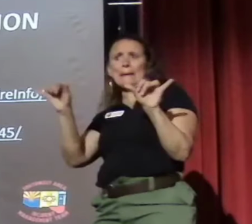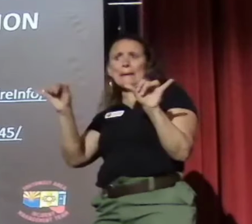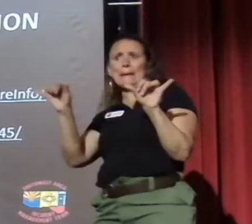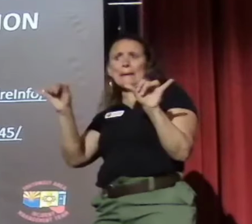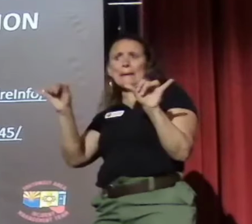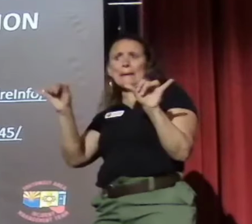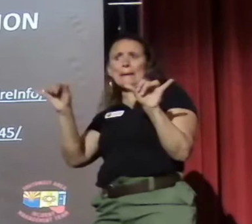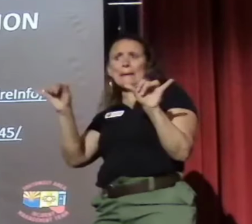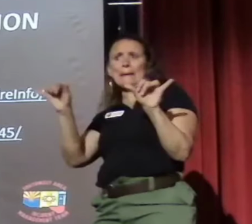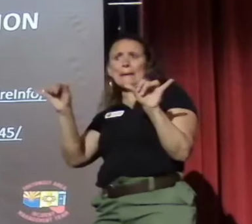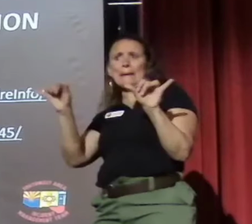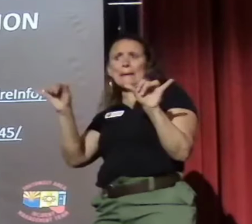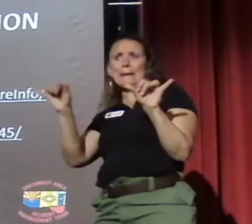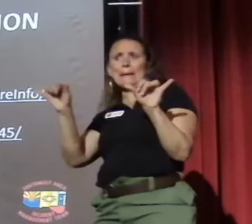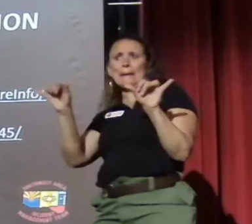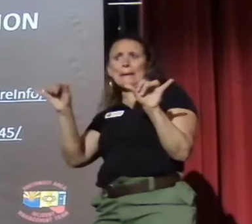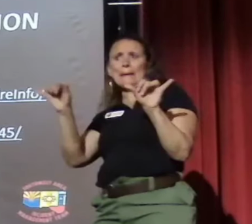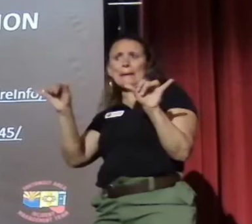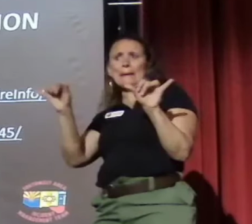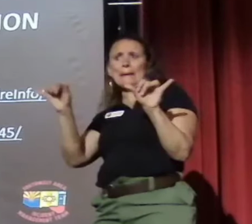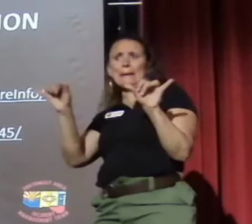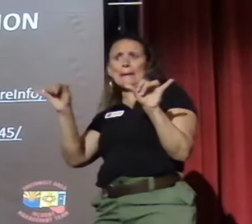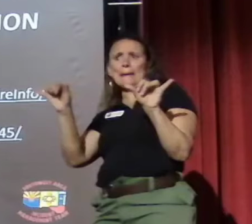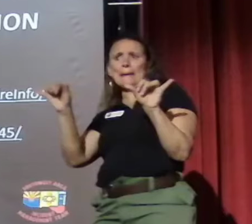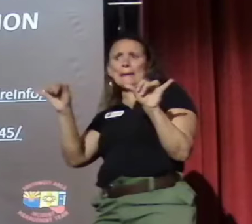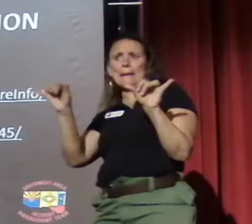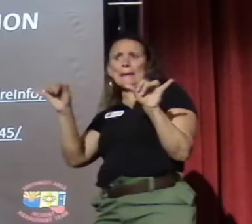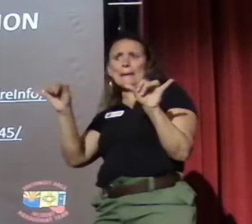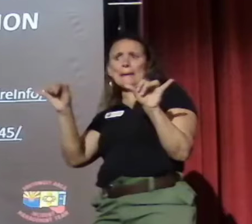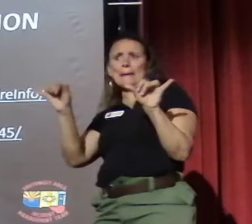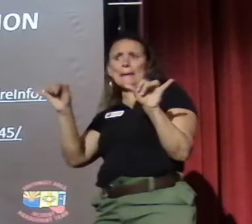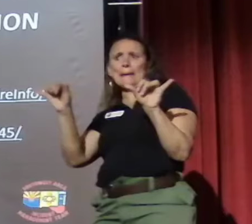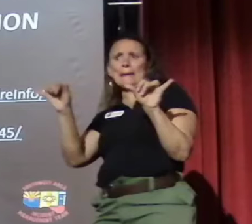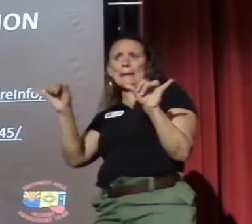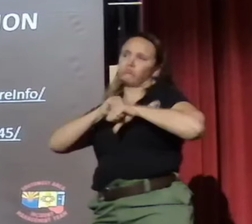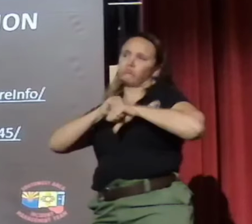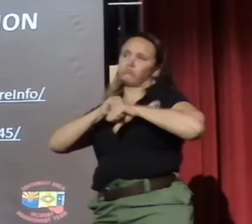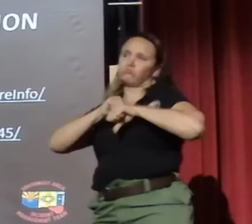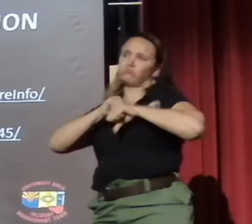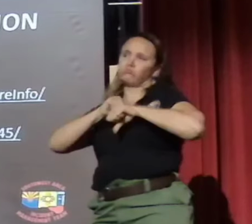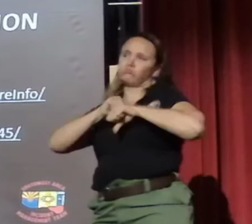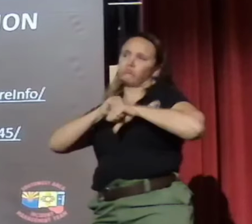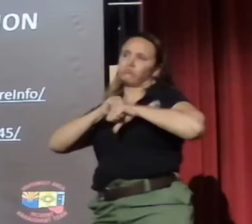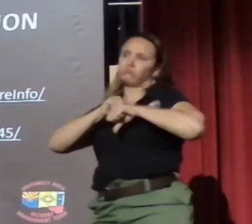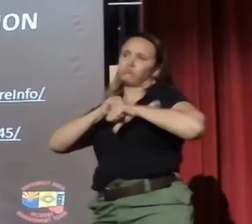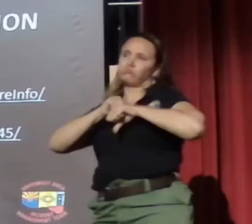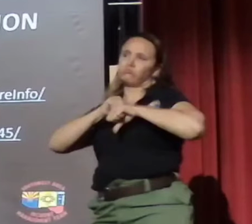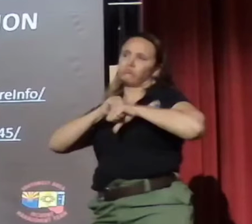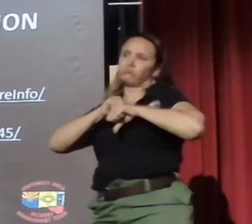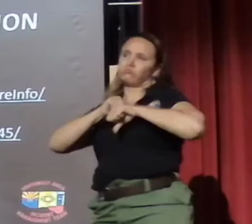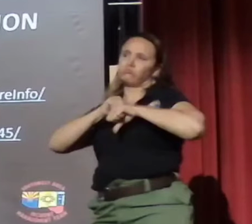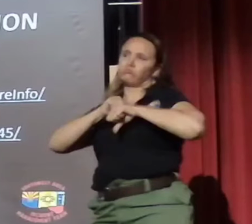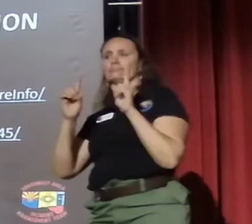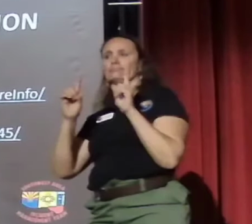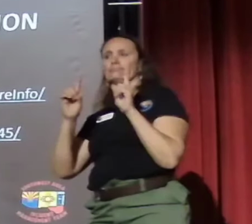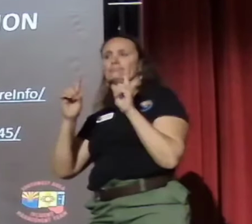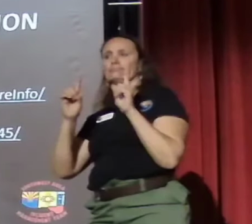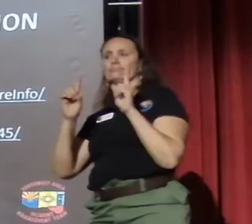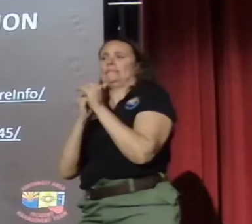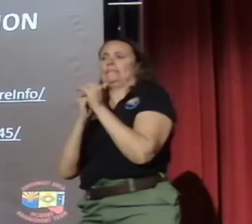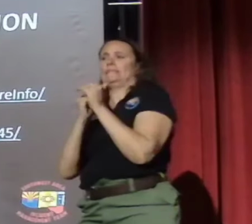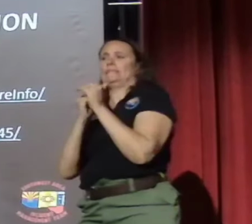a very solid, succinct plan where we can be most successful with the limited amount of resources we